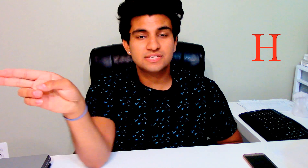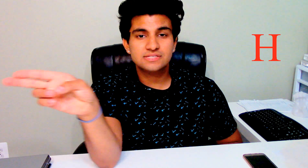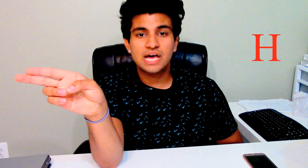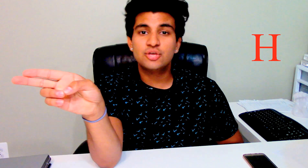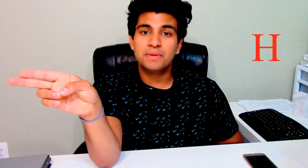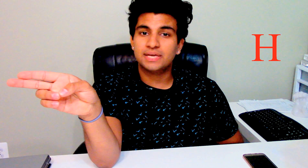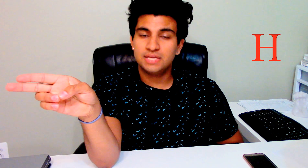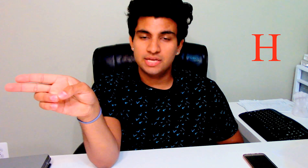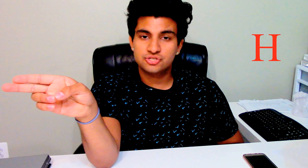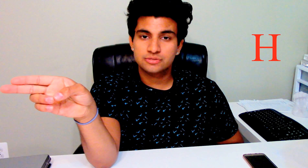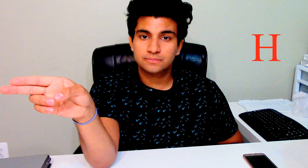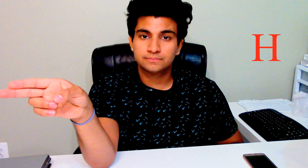how you make an H.